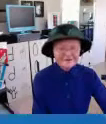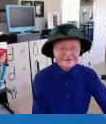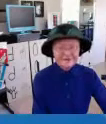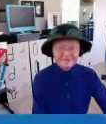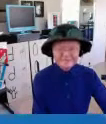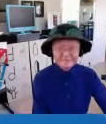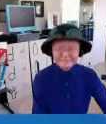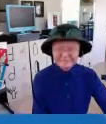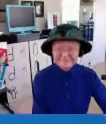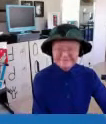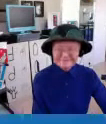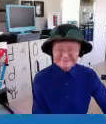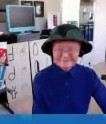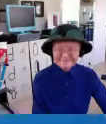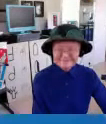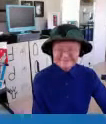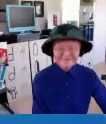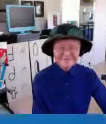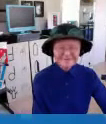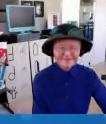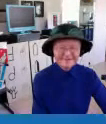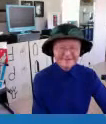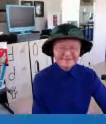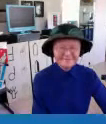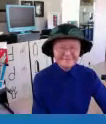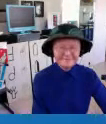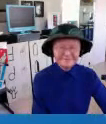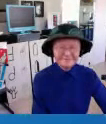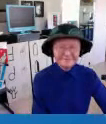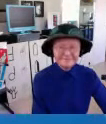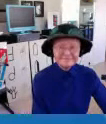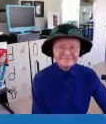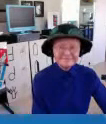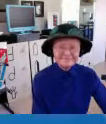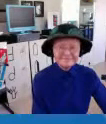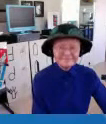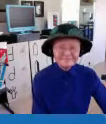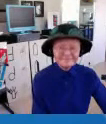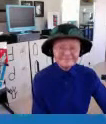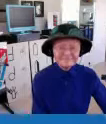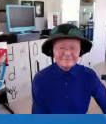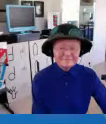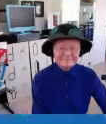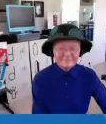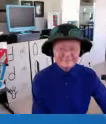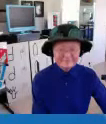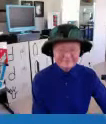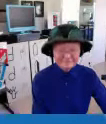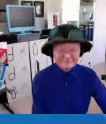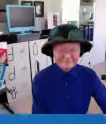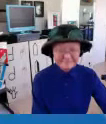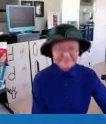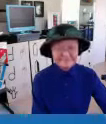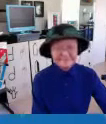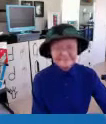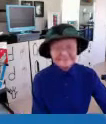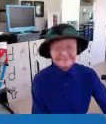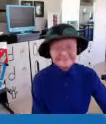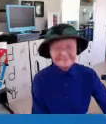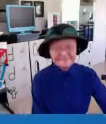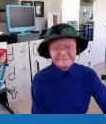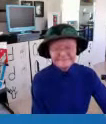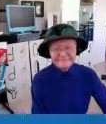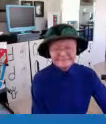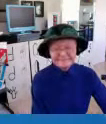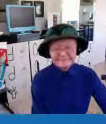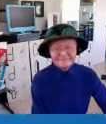now we go on to transcription. We've begun transcription. We have more than 1,000 signs are transcribed. I'm not quite sure exactly how many, but